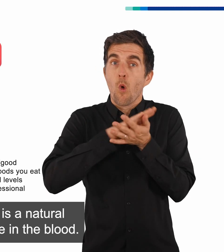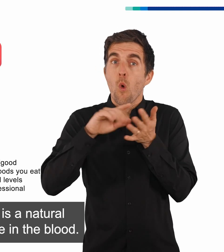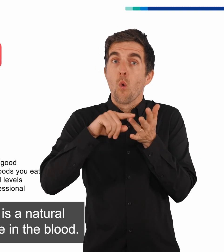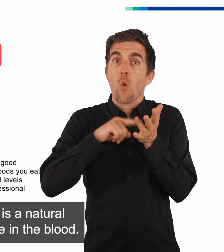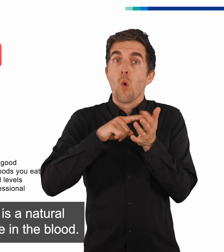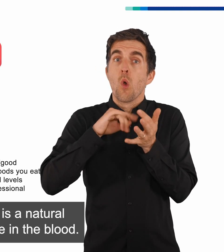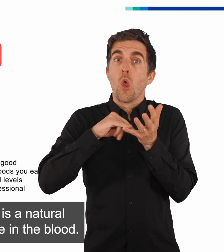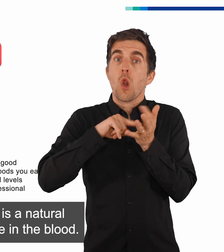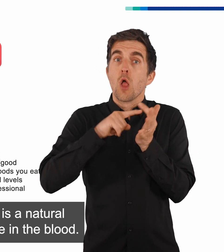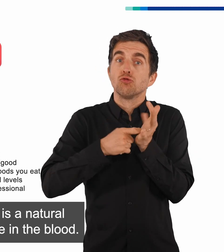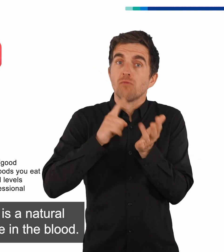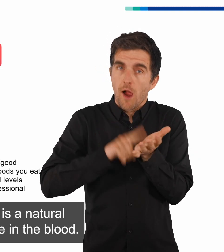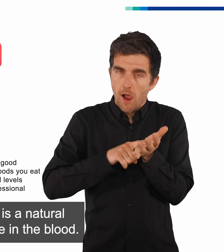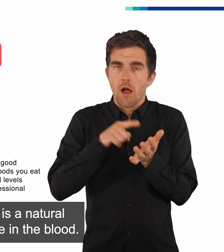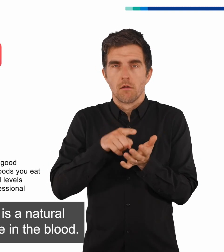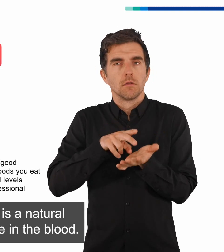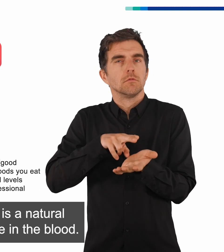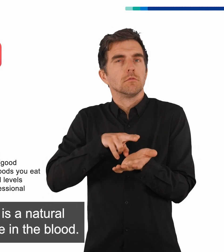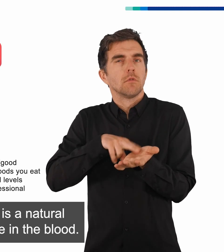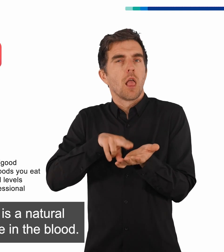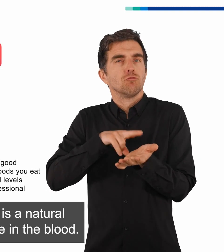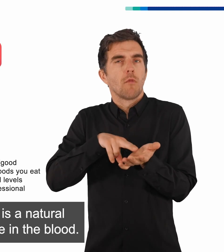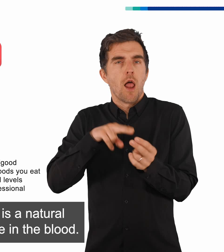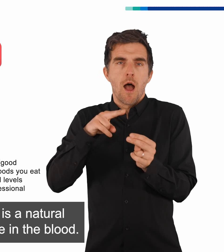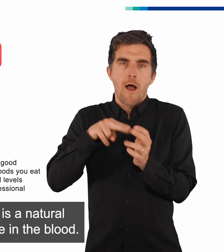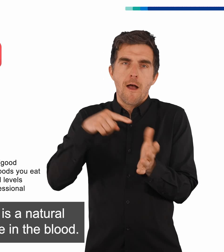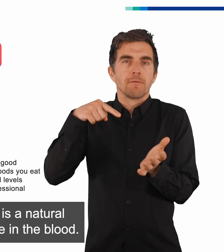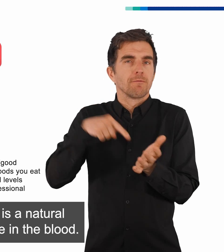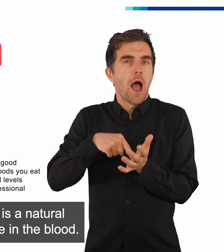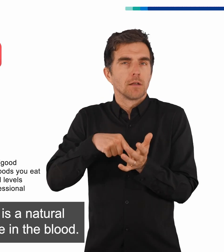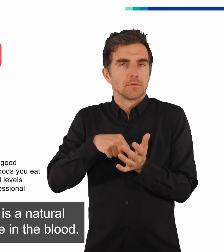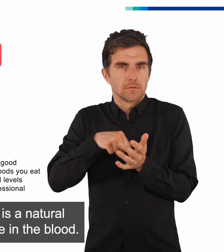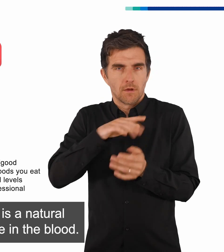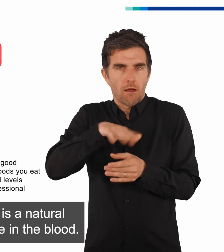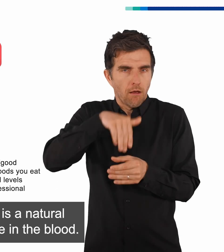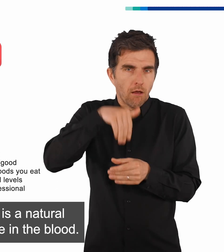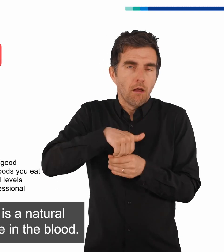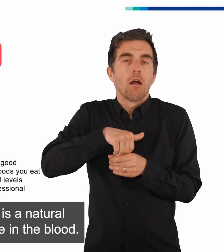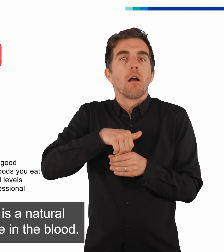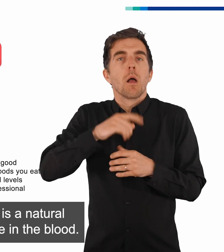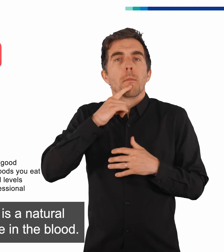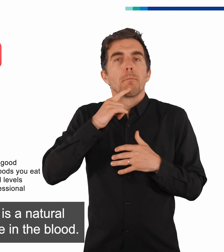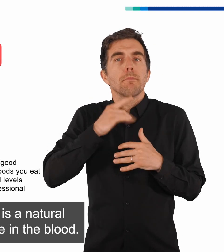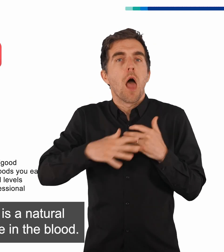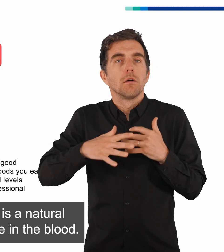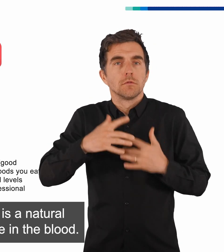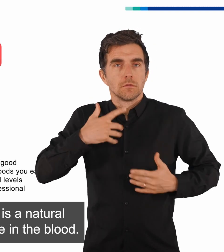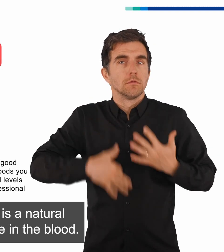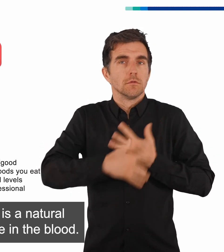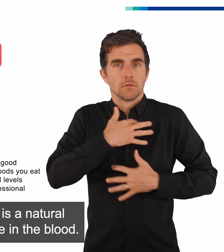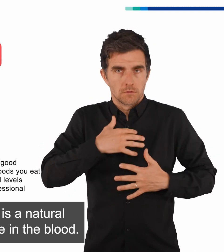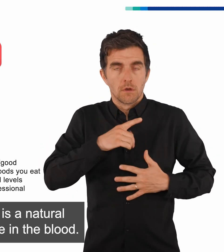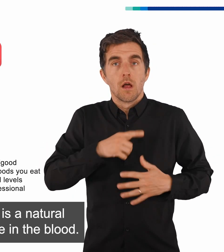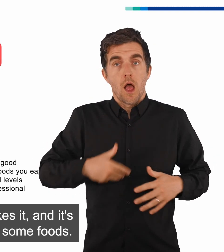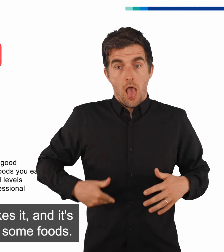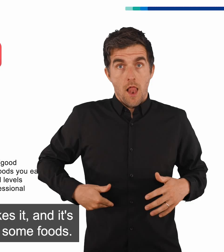Cholesterol is a natural fatty substance in the blood. The liver makes it, and it's also found in some foods. It helps keep our